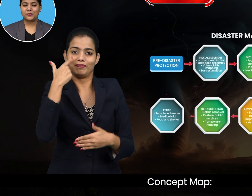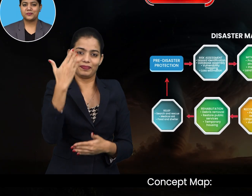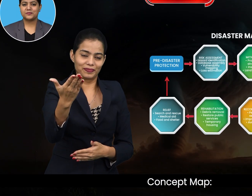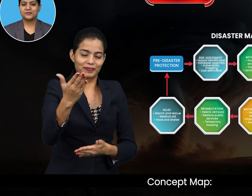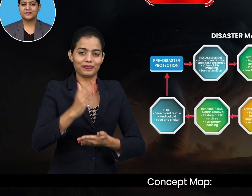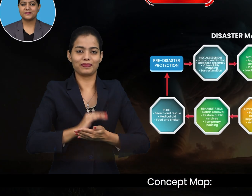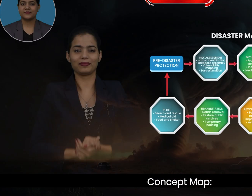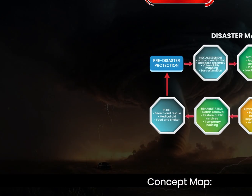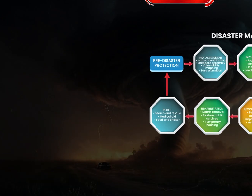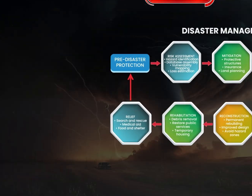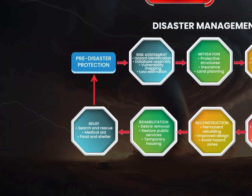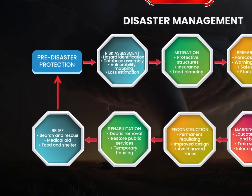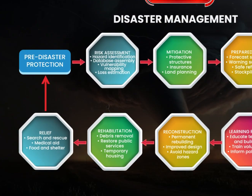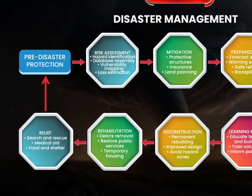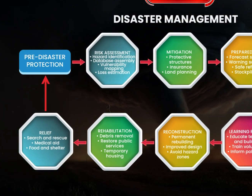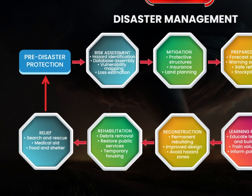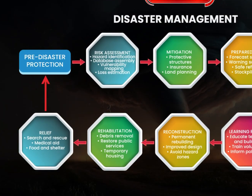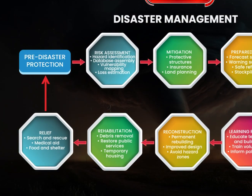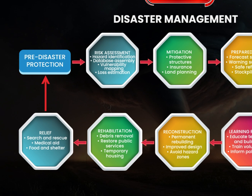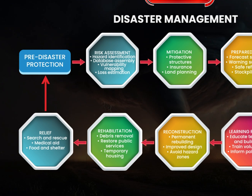concept map.